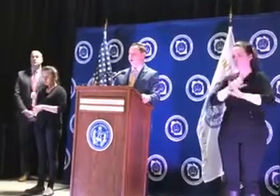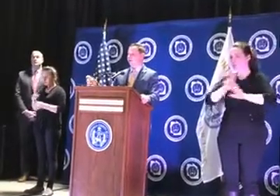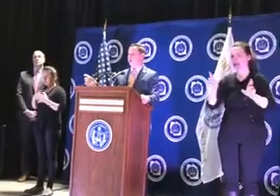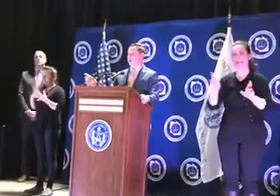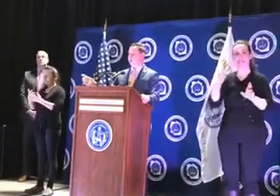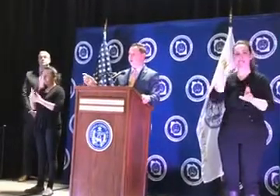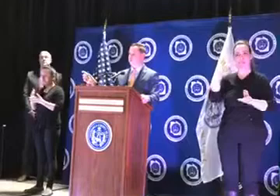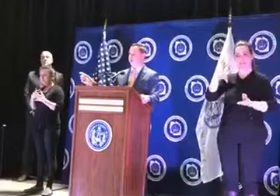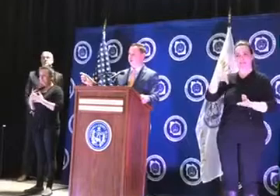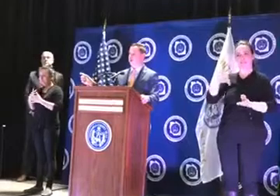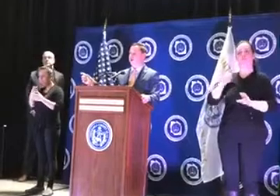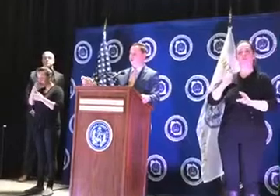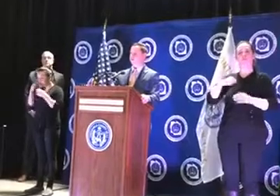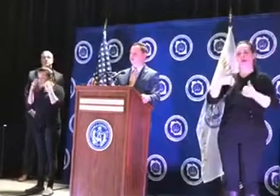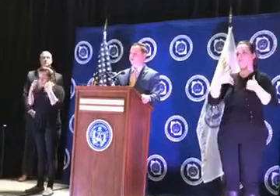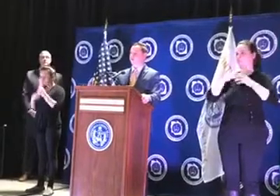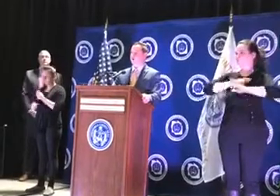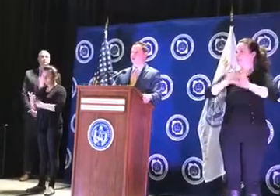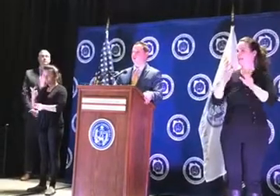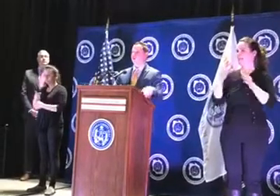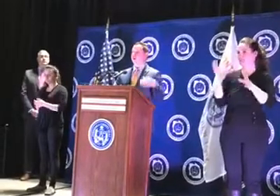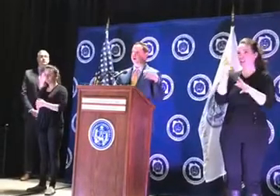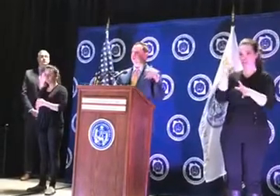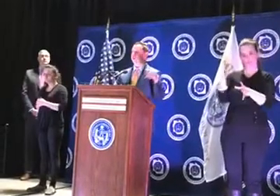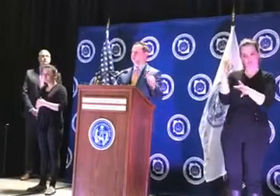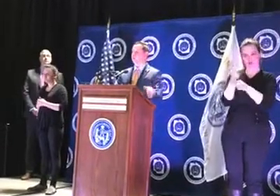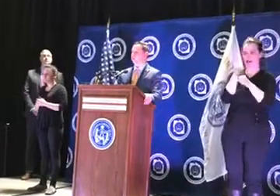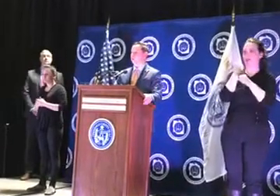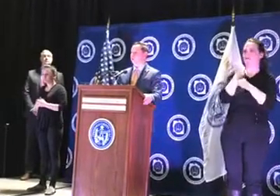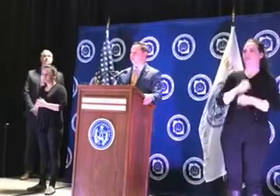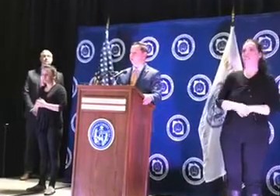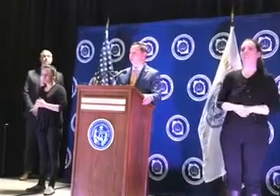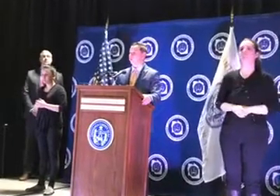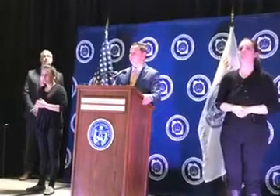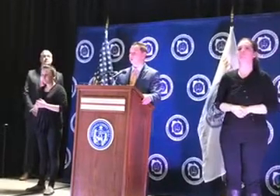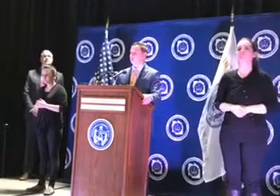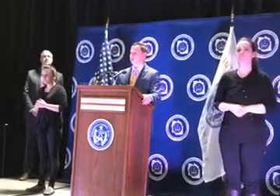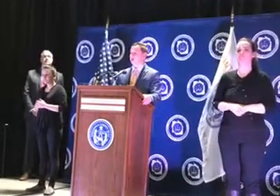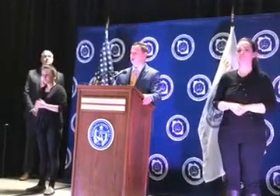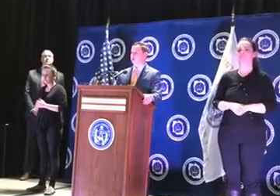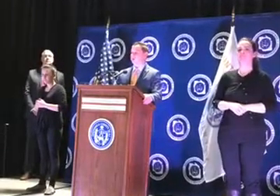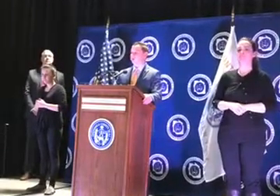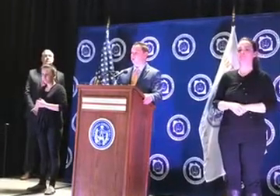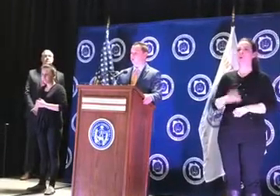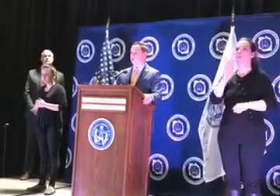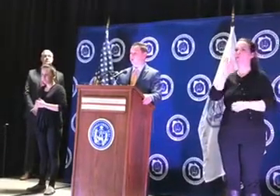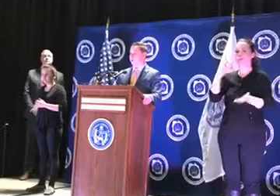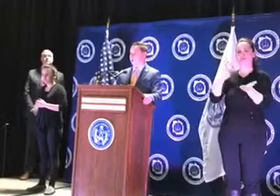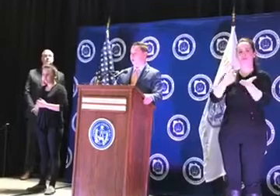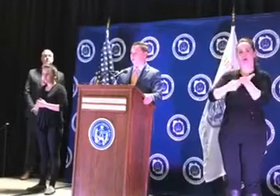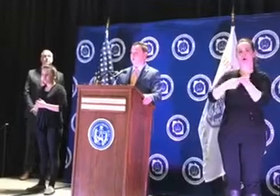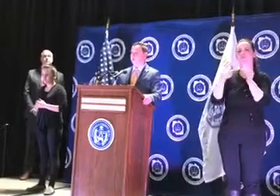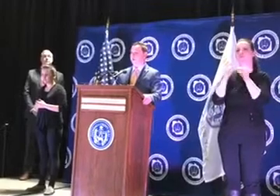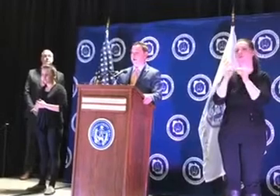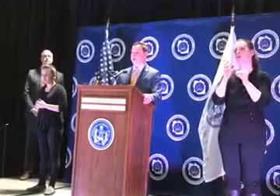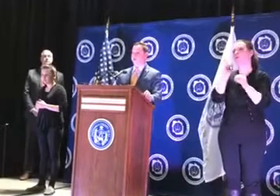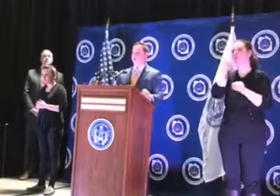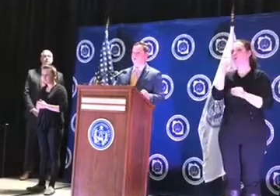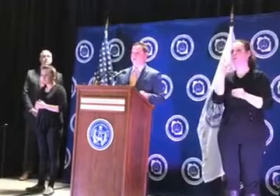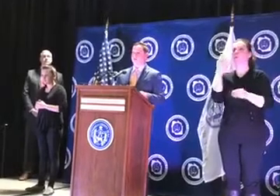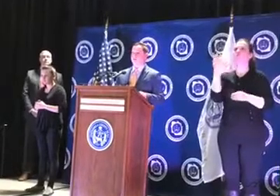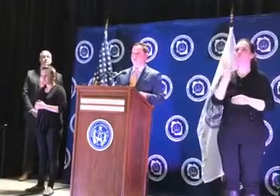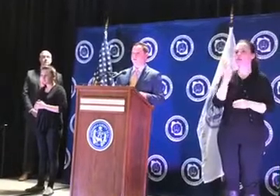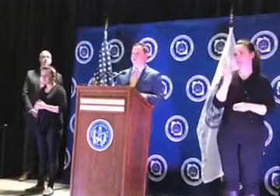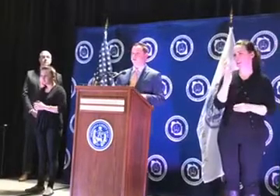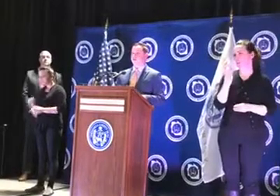our ICU beds strained in our hospitals. We're working on those plans. We'll talk about those either tomorrow or Wednesday, but we have